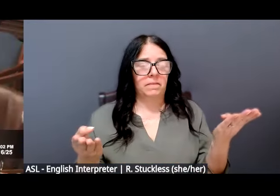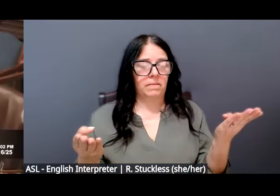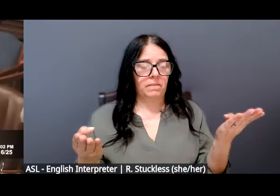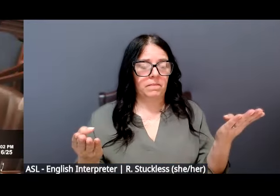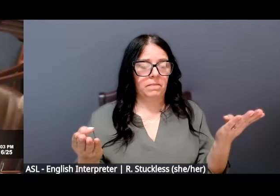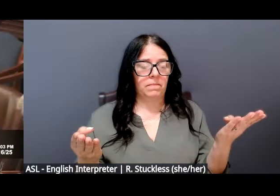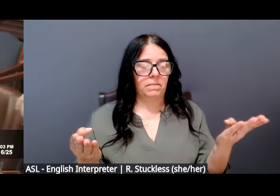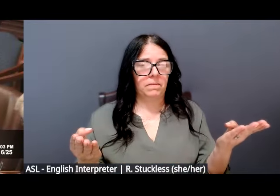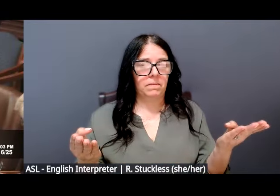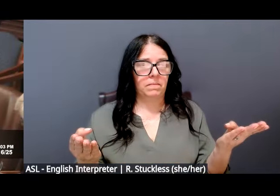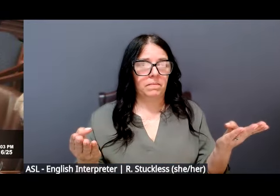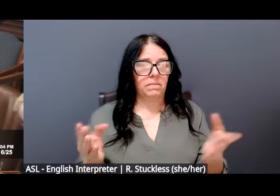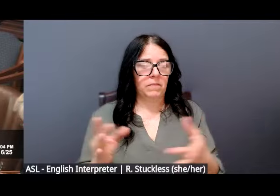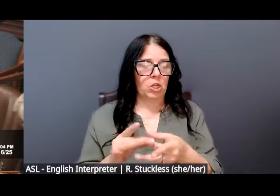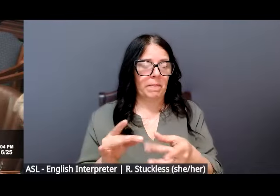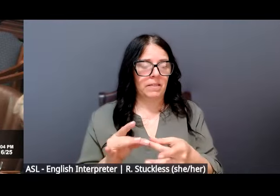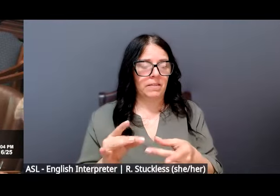comments.